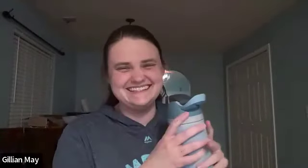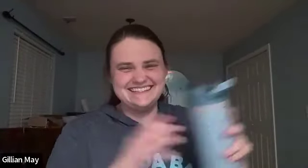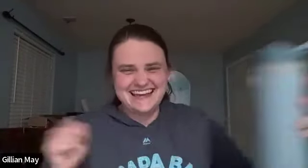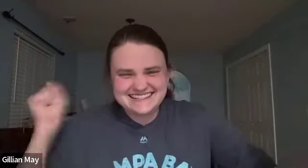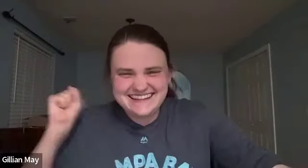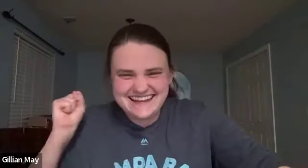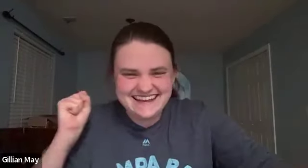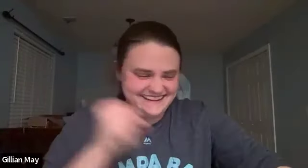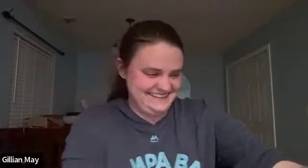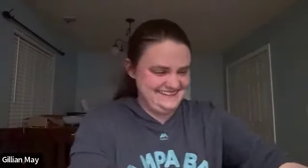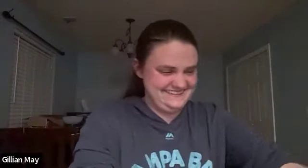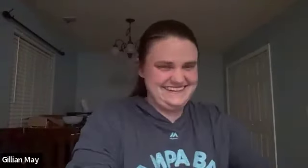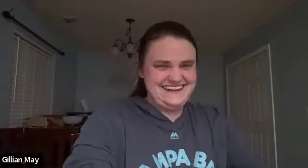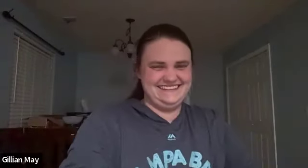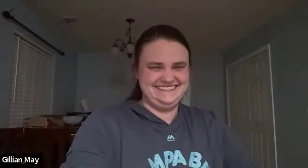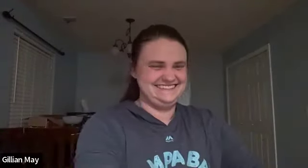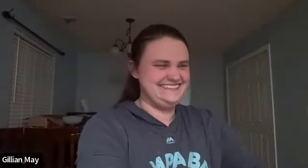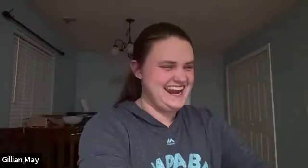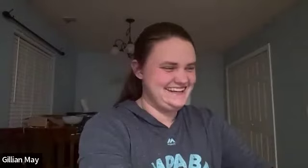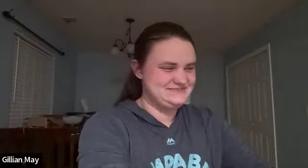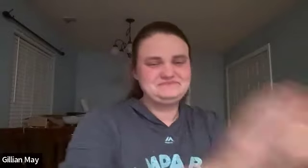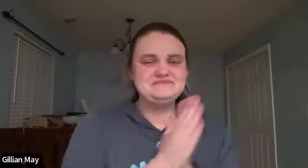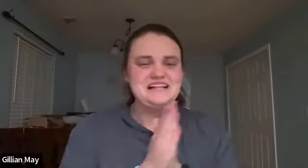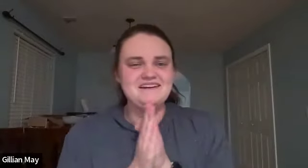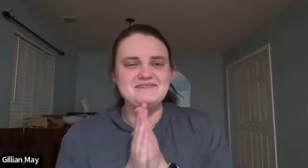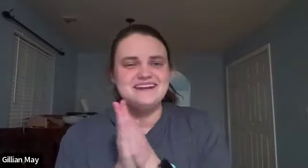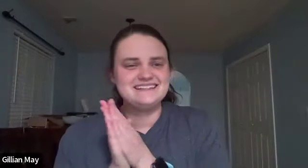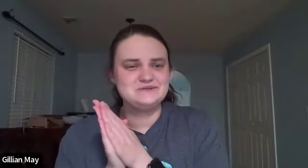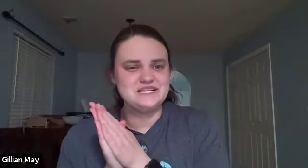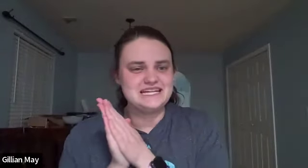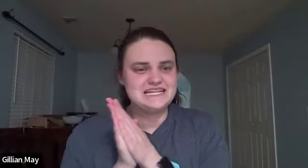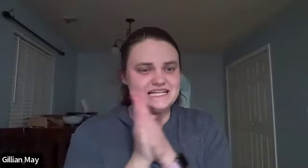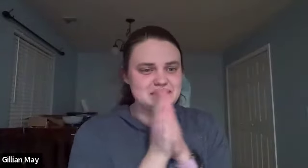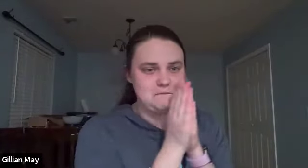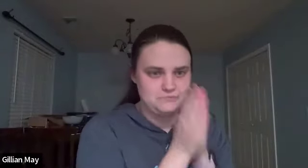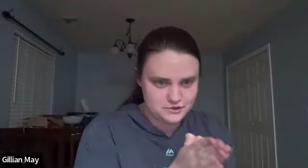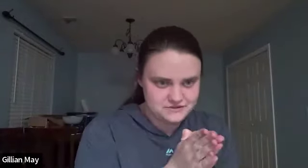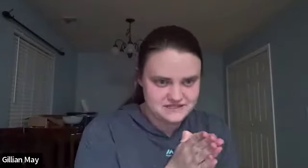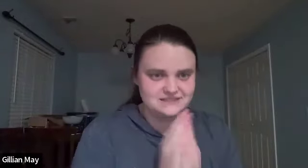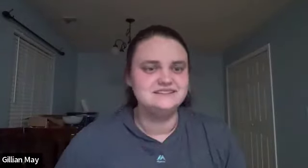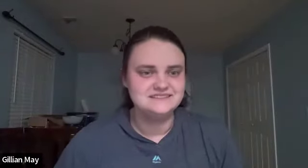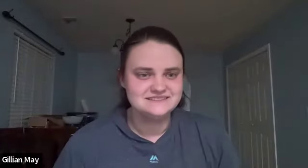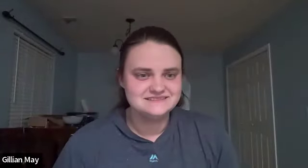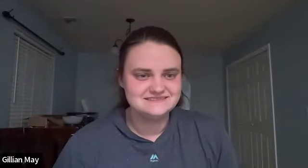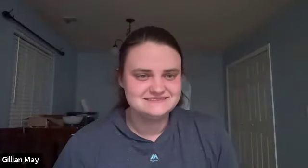yes, excellent. Okay, great. All right, my next one is Bruce.